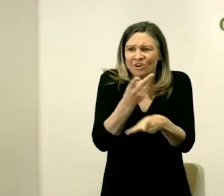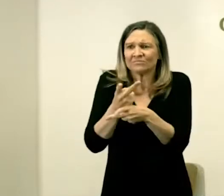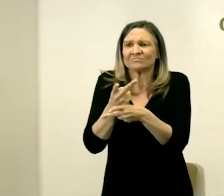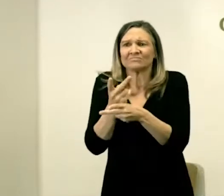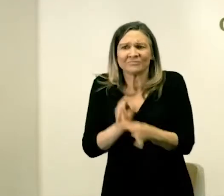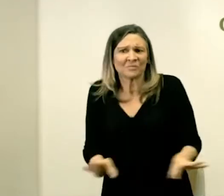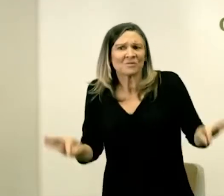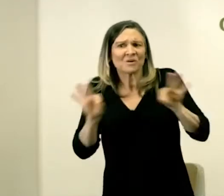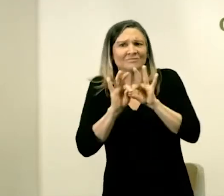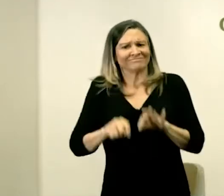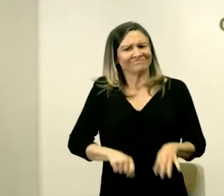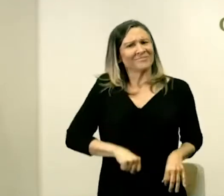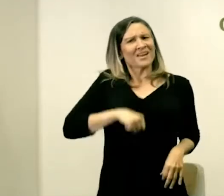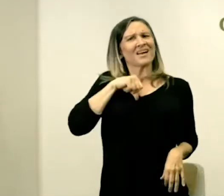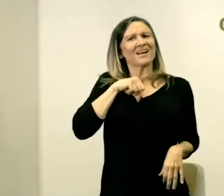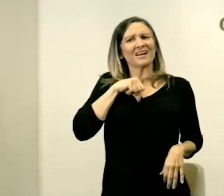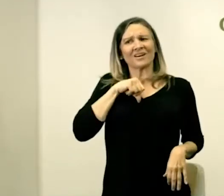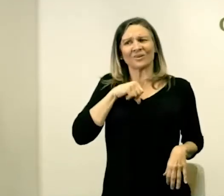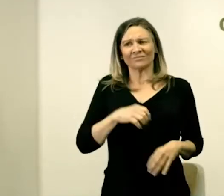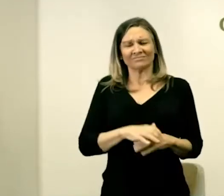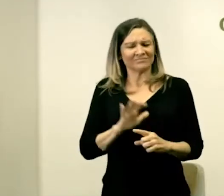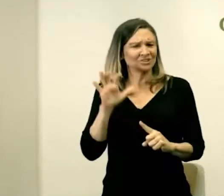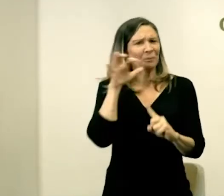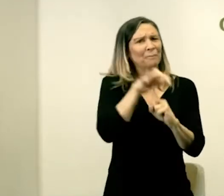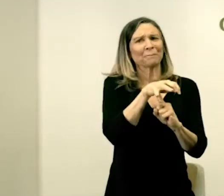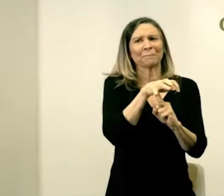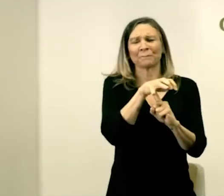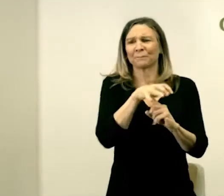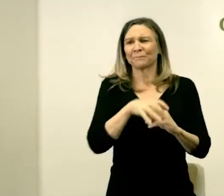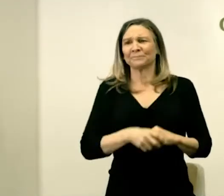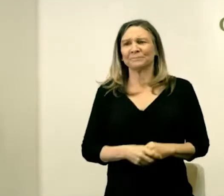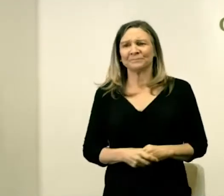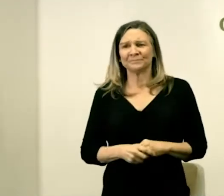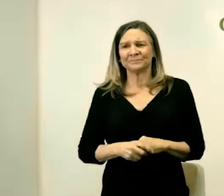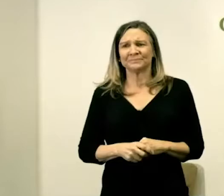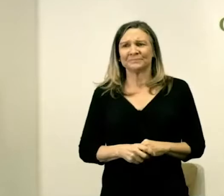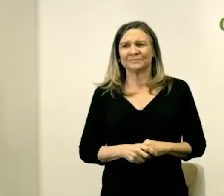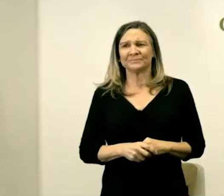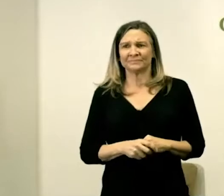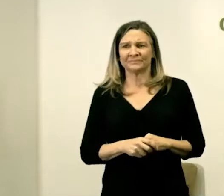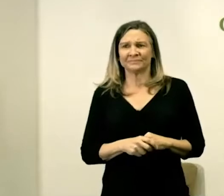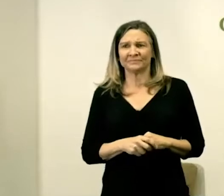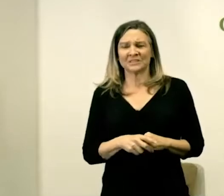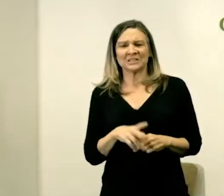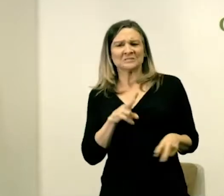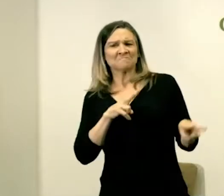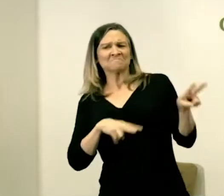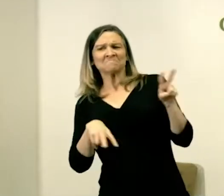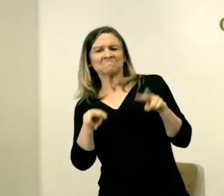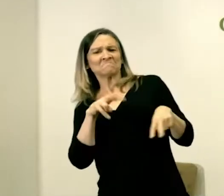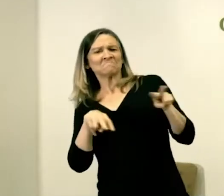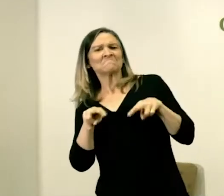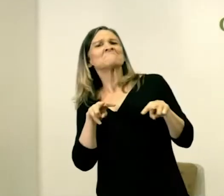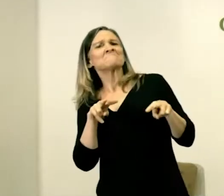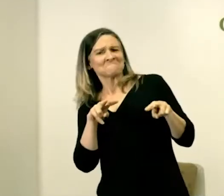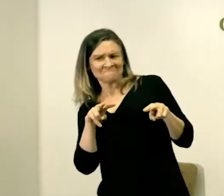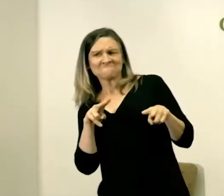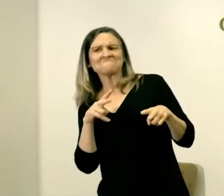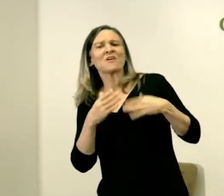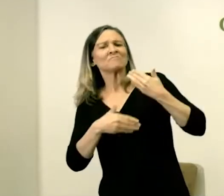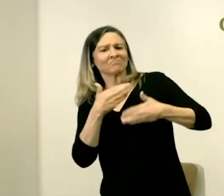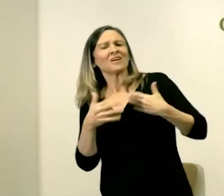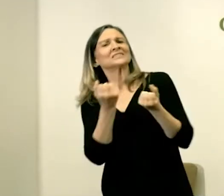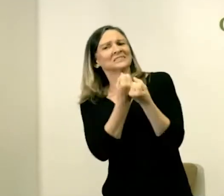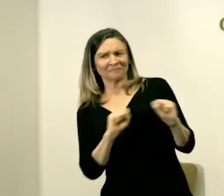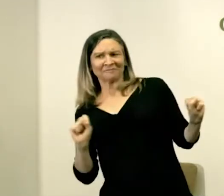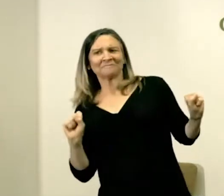proud to be champions and looking as we roll out a safe and timely rollout of